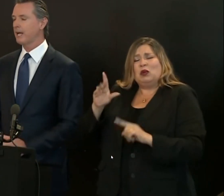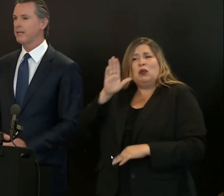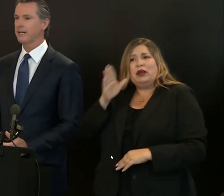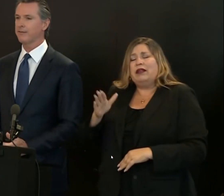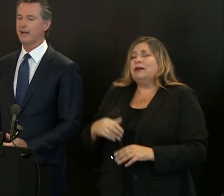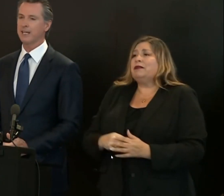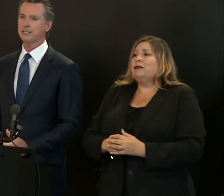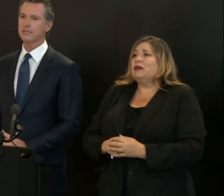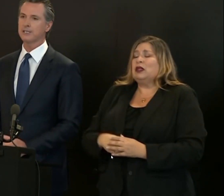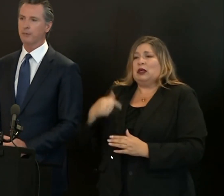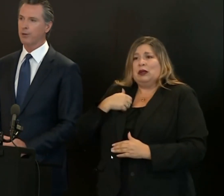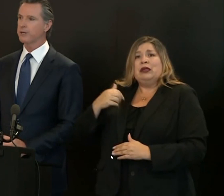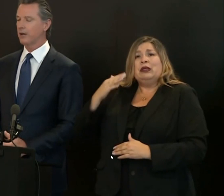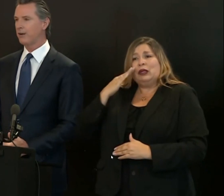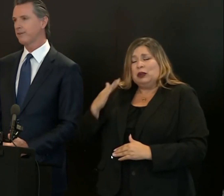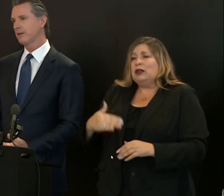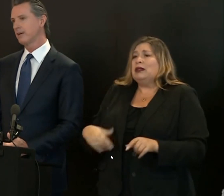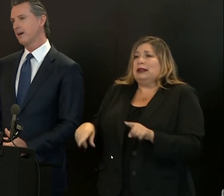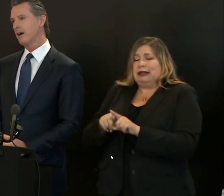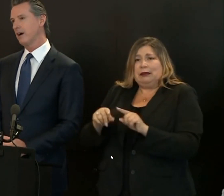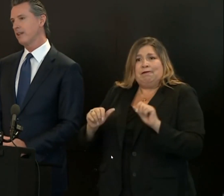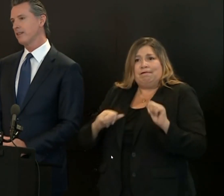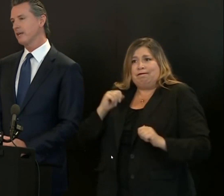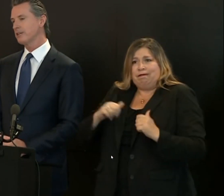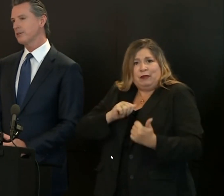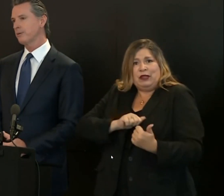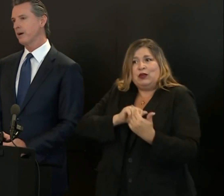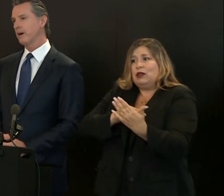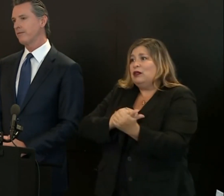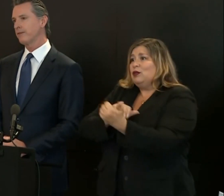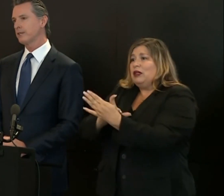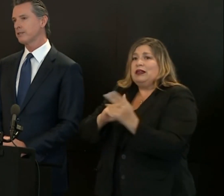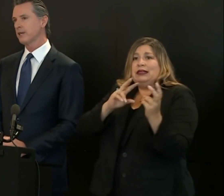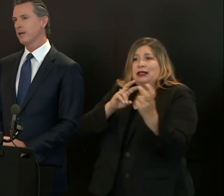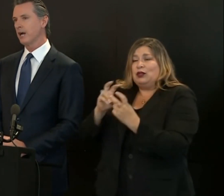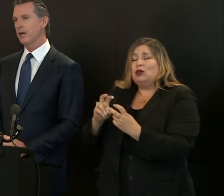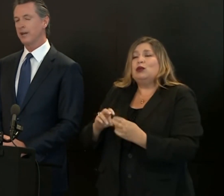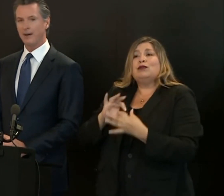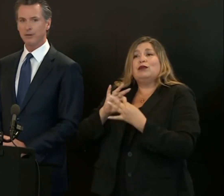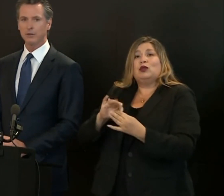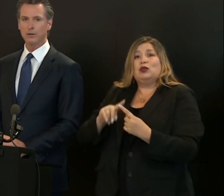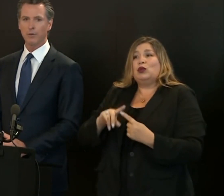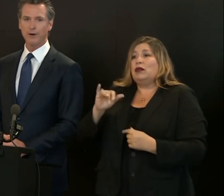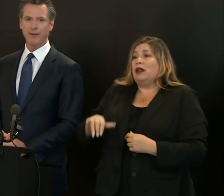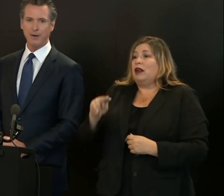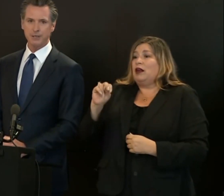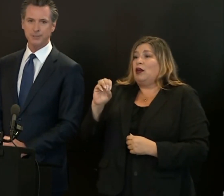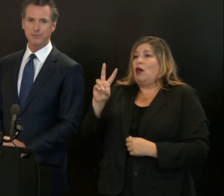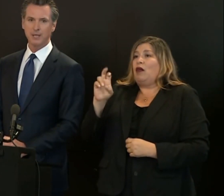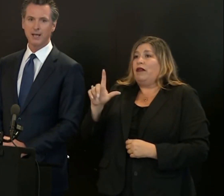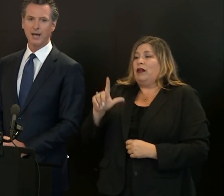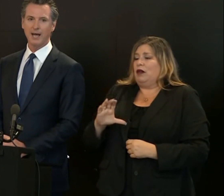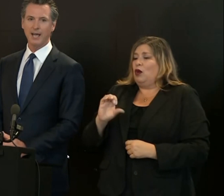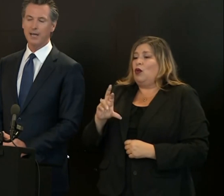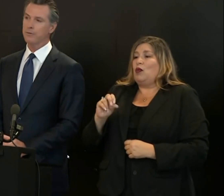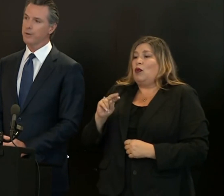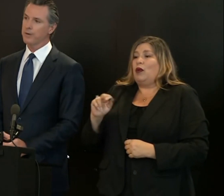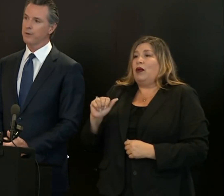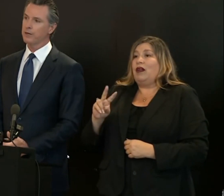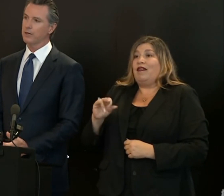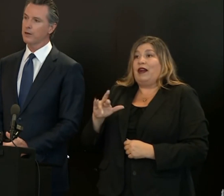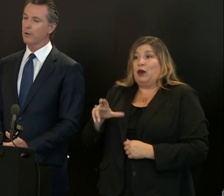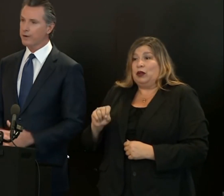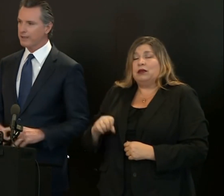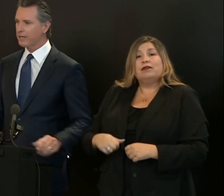express and advance similar resolve on the issue of this novel coronavirus, and